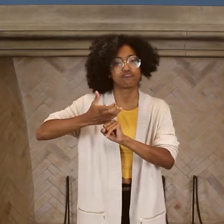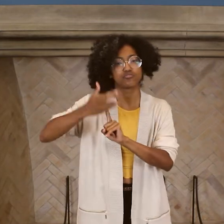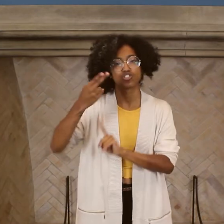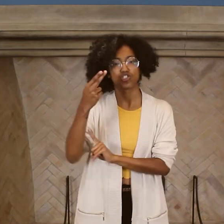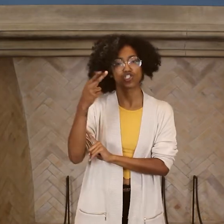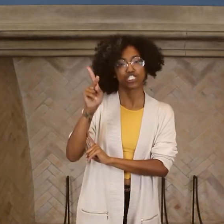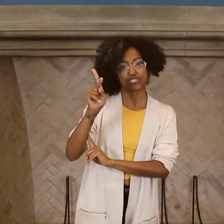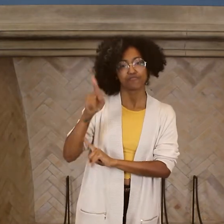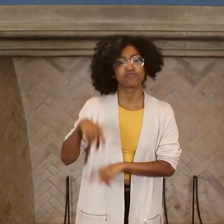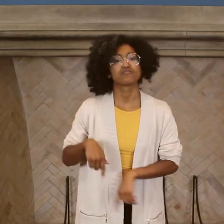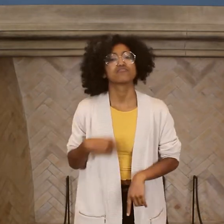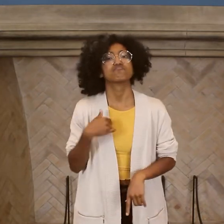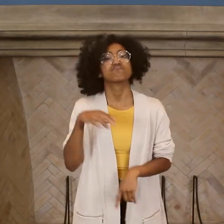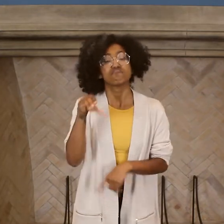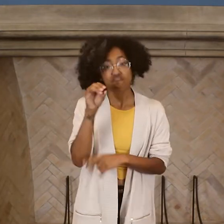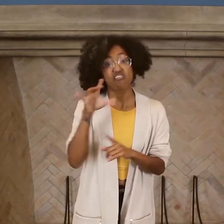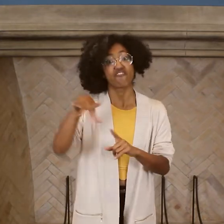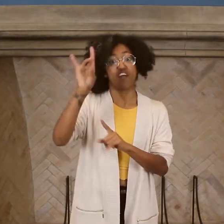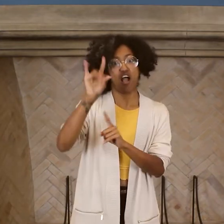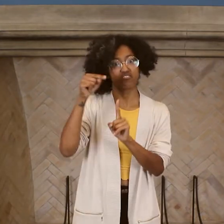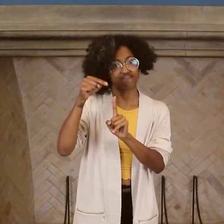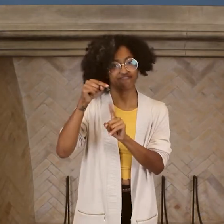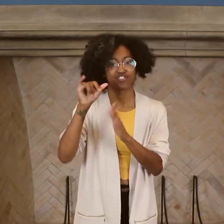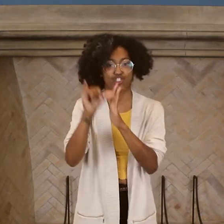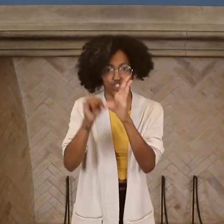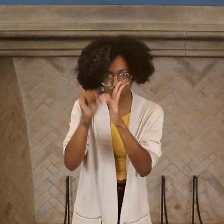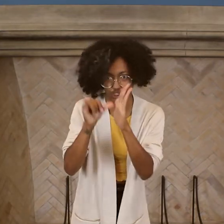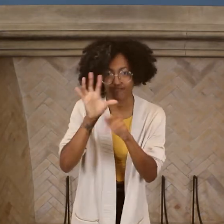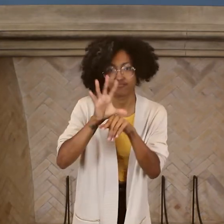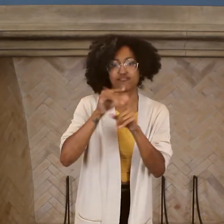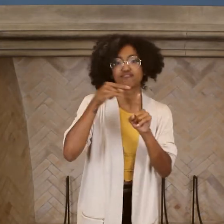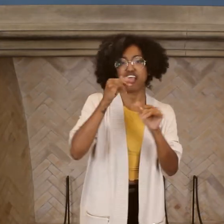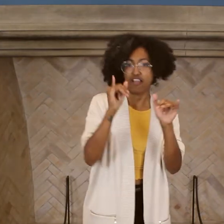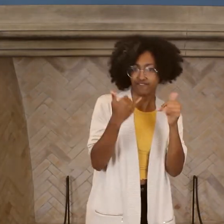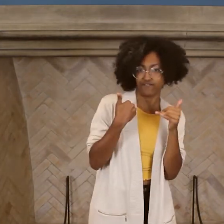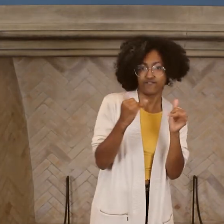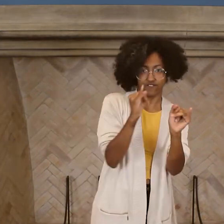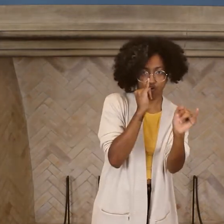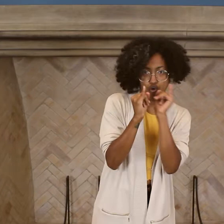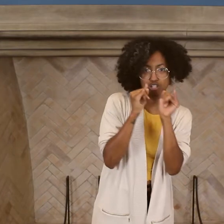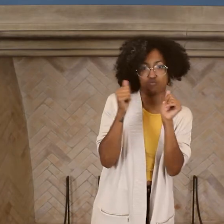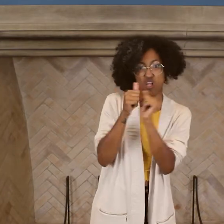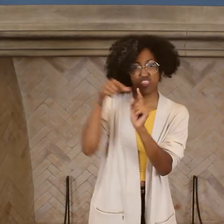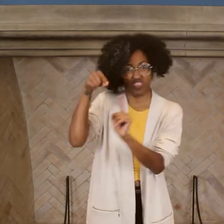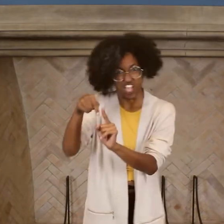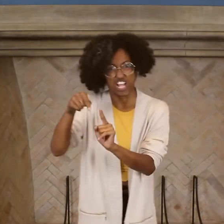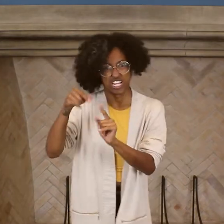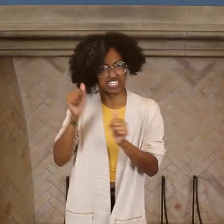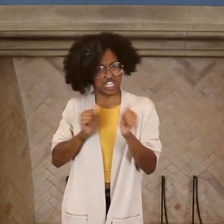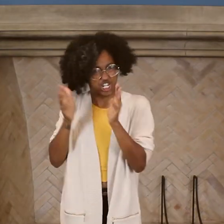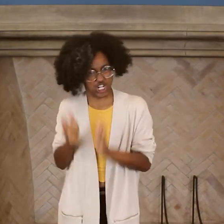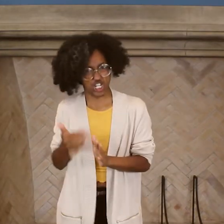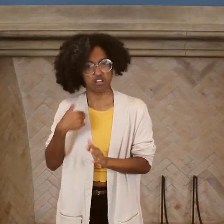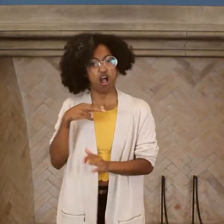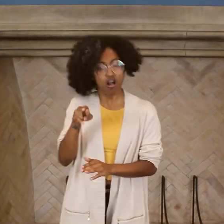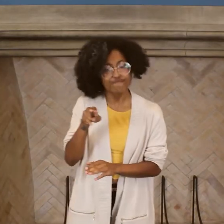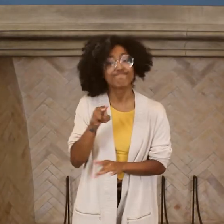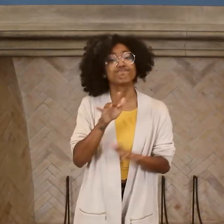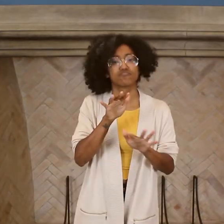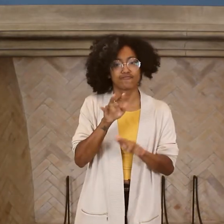and to find out who was this actress who played Helen Keller. So I found a video on YouTube with her in an